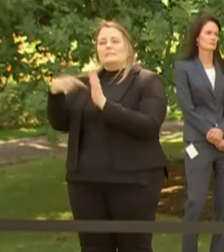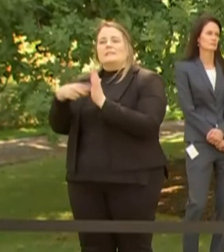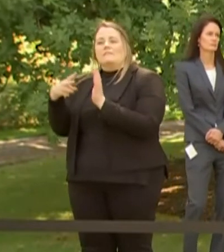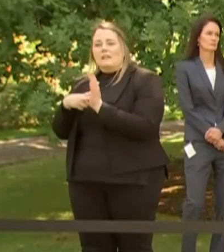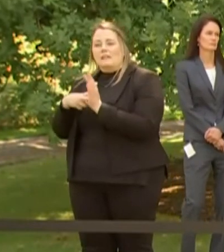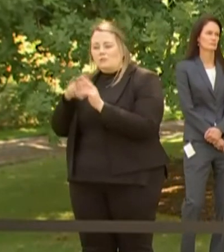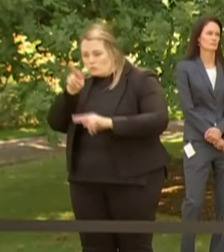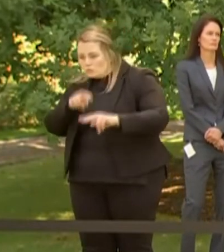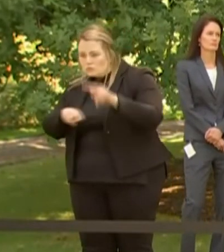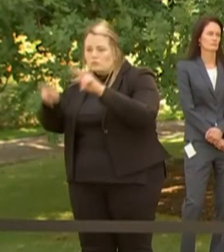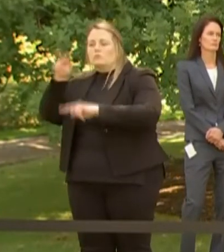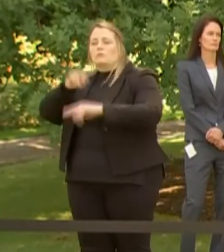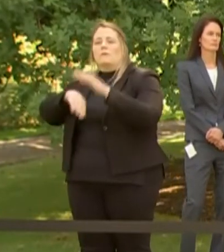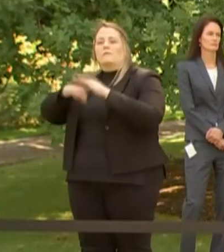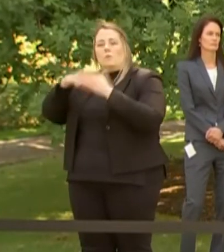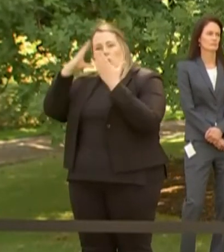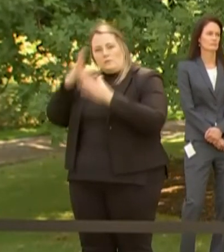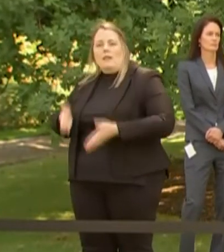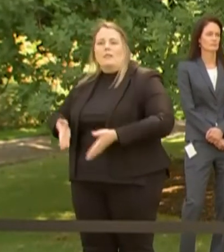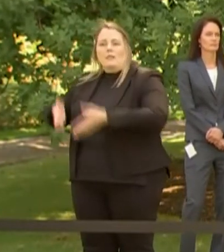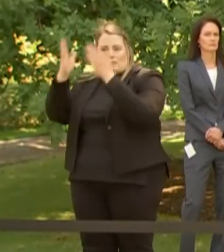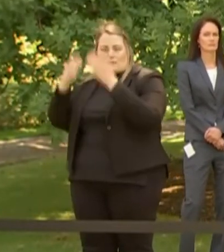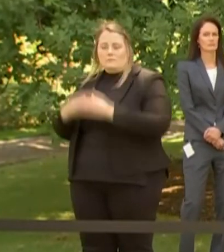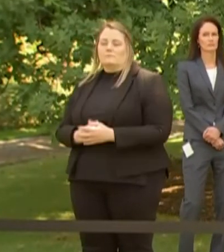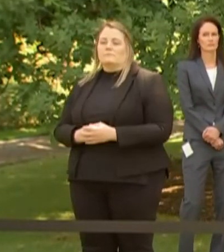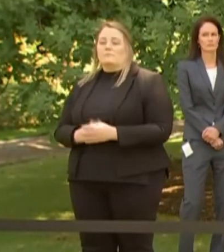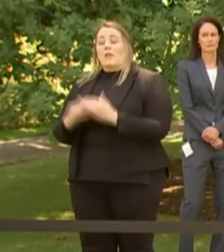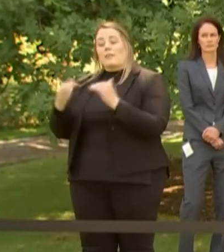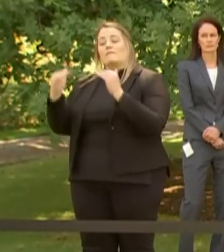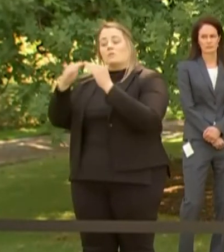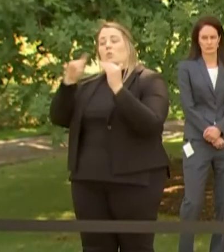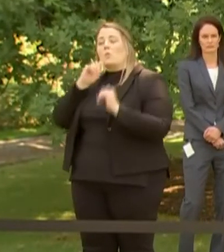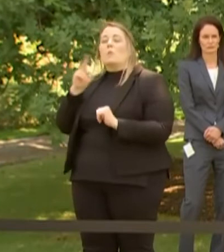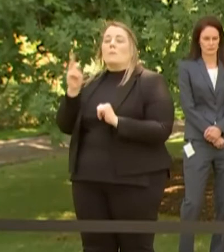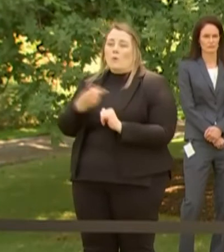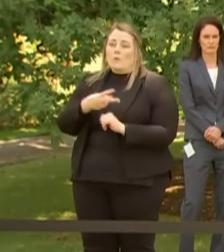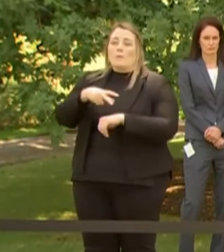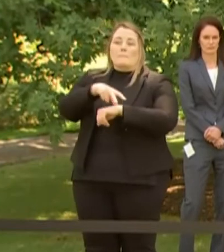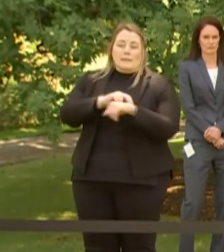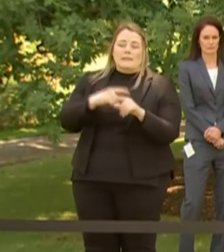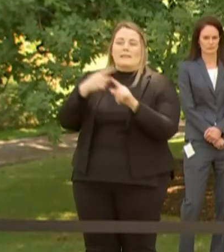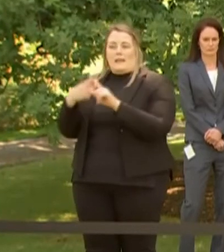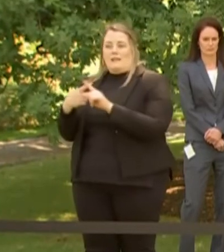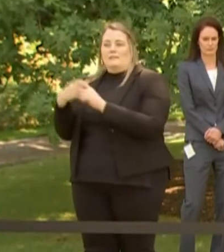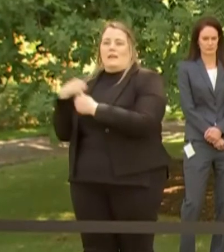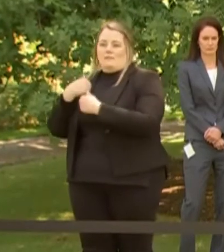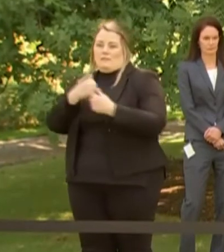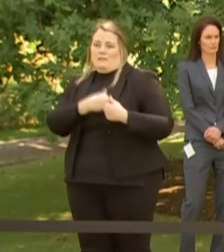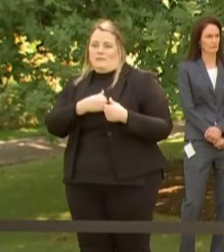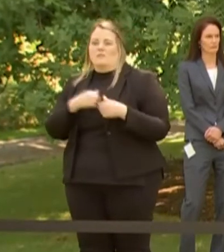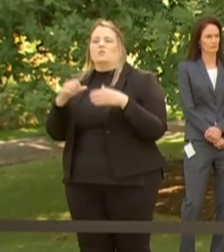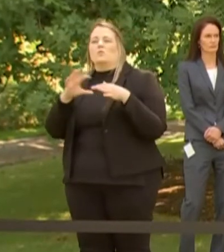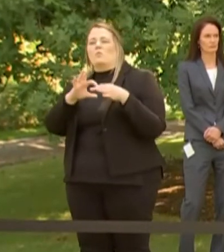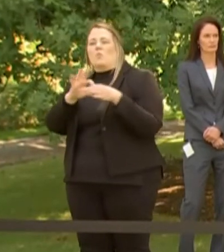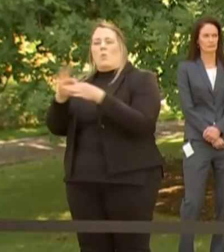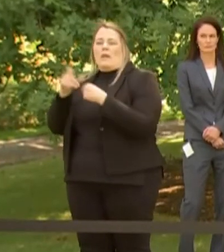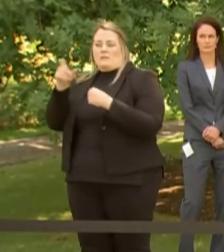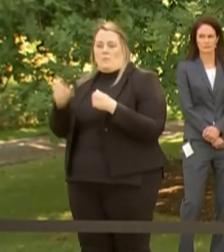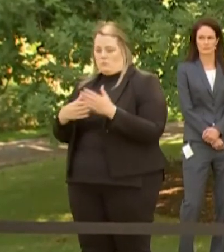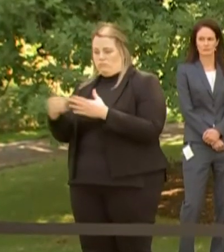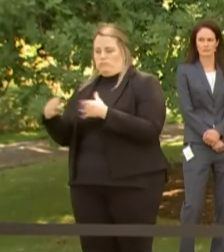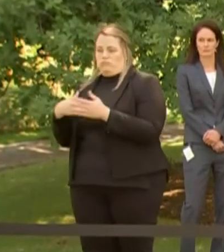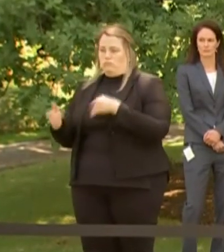floors will be a mix of ADF and also the residential support officers, so with the support of Victoria